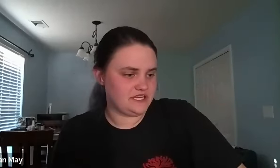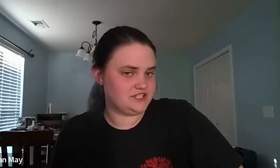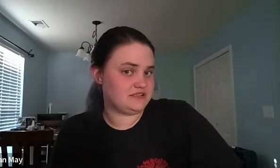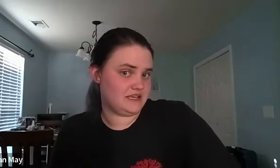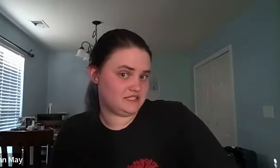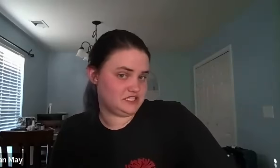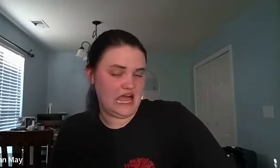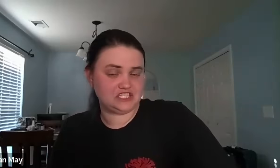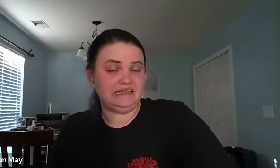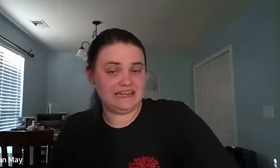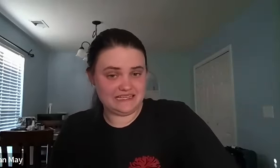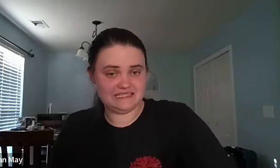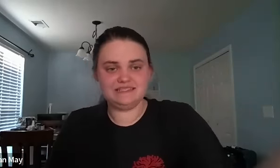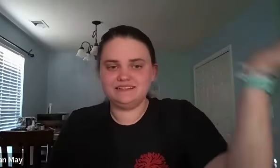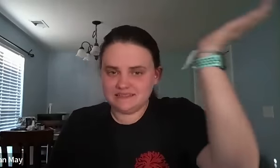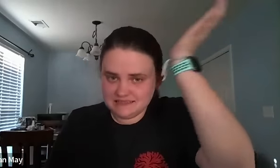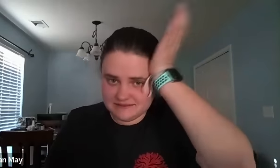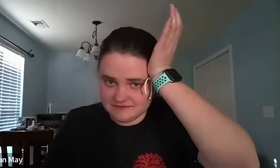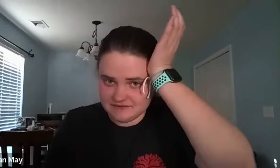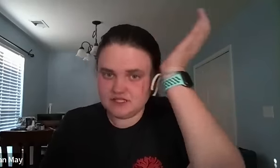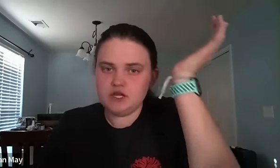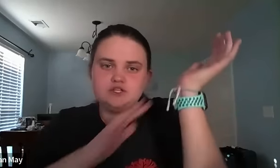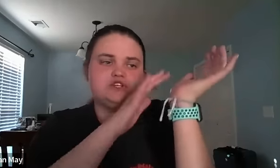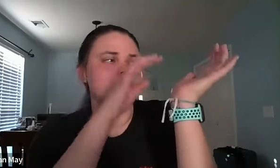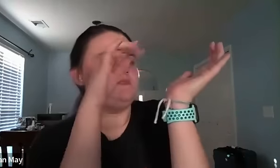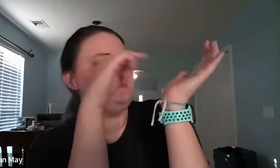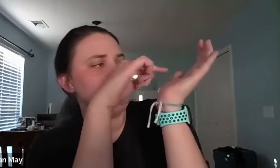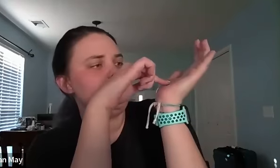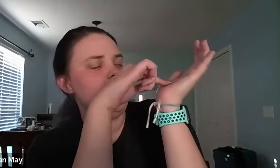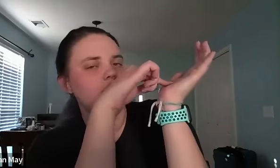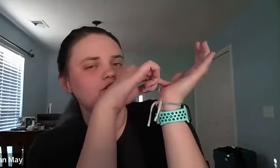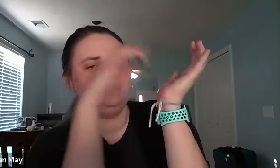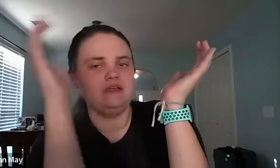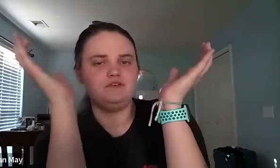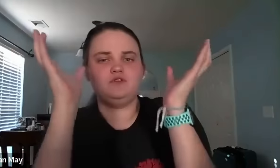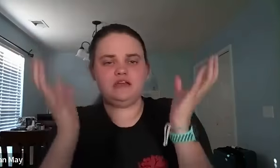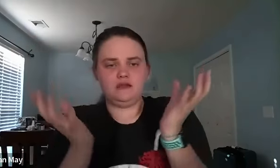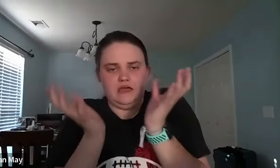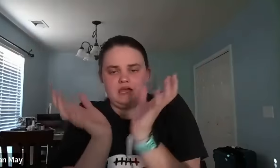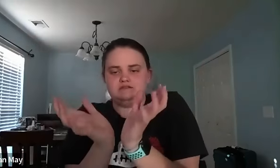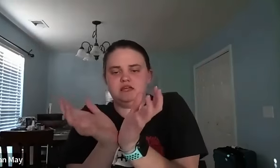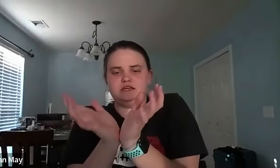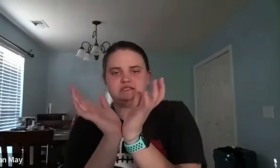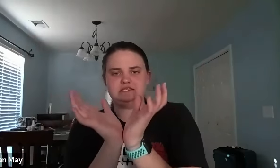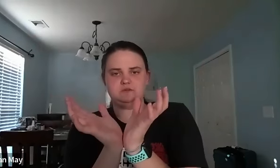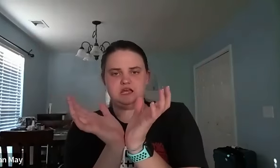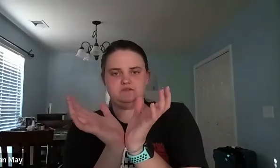cabbage slash lettuce. So think about how, you know, like if you look at a head of lettuce, it's almost kind of like in